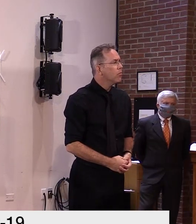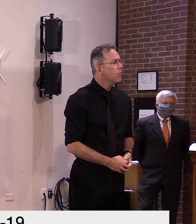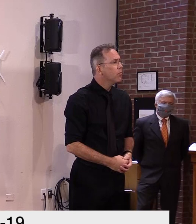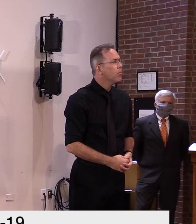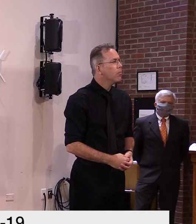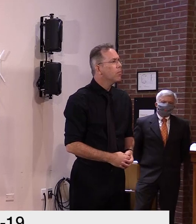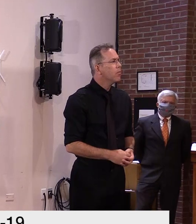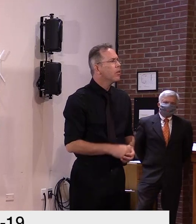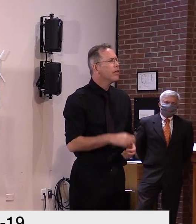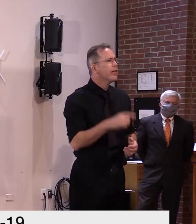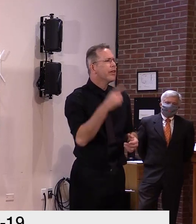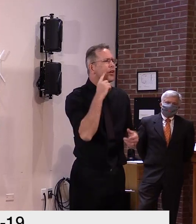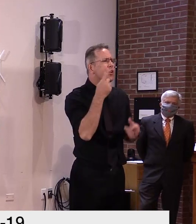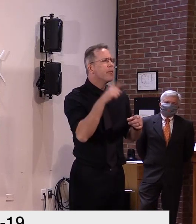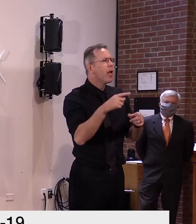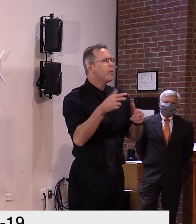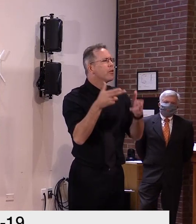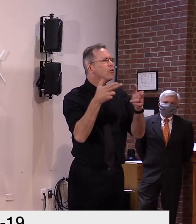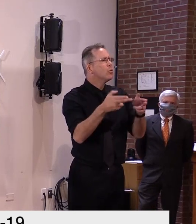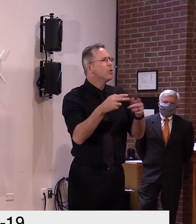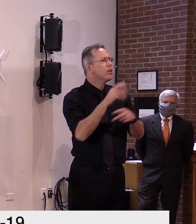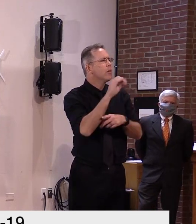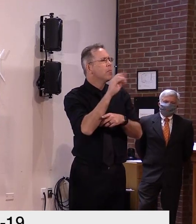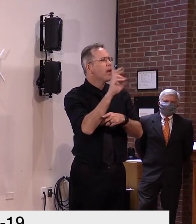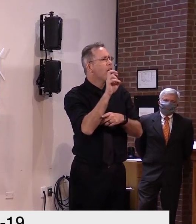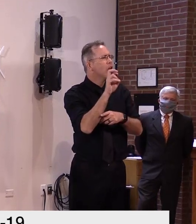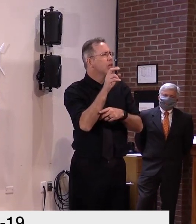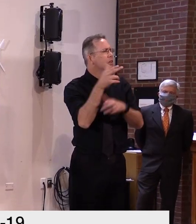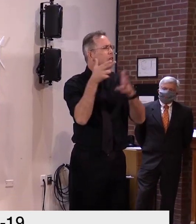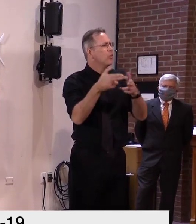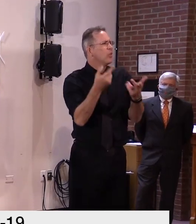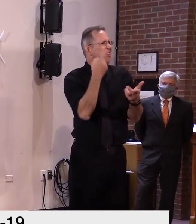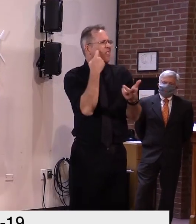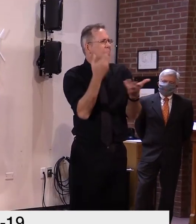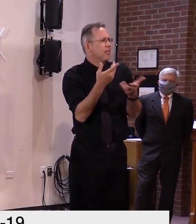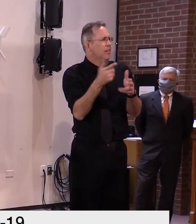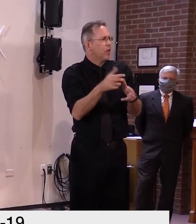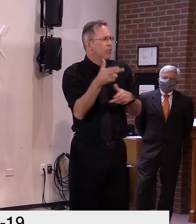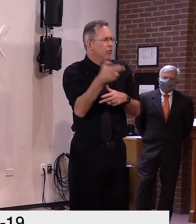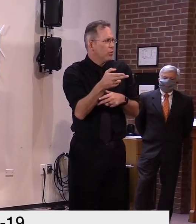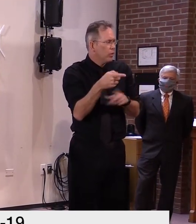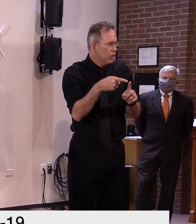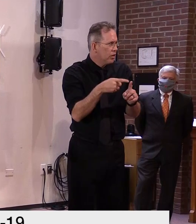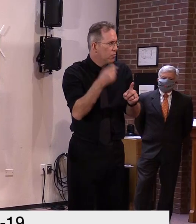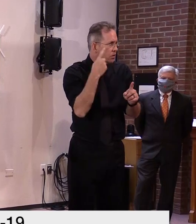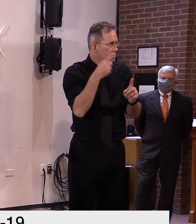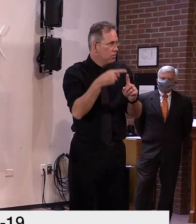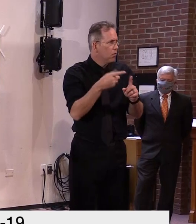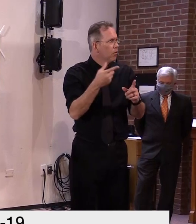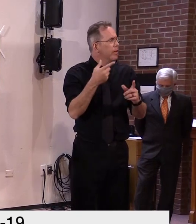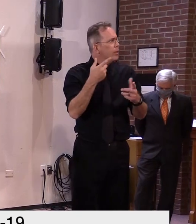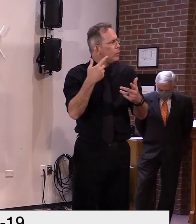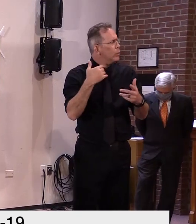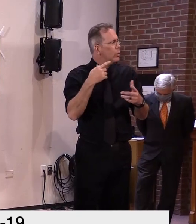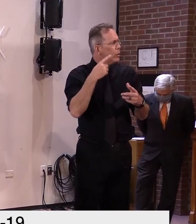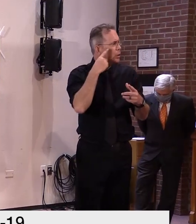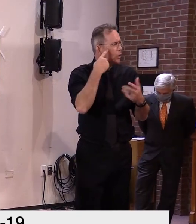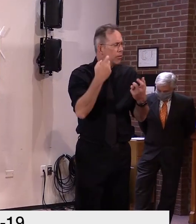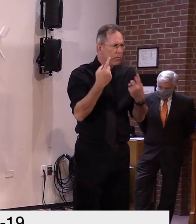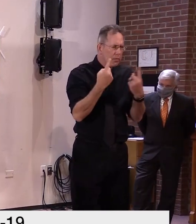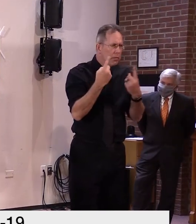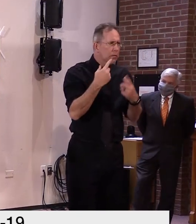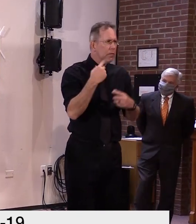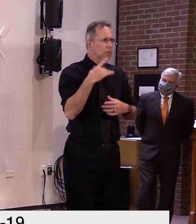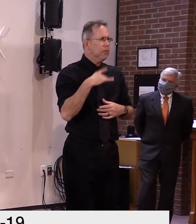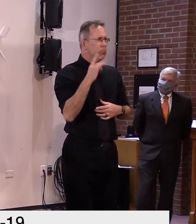then unfortunately himself. Does this raise alarms for you about the mental health of police officers and the protocols that they have, as being reported he was